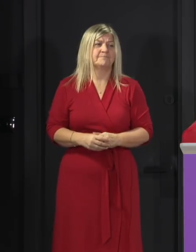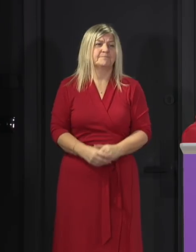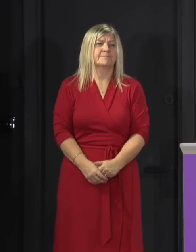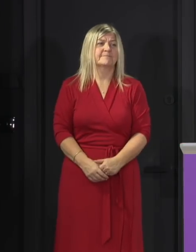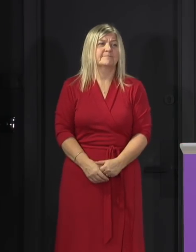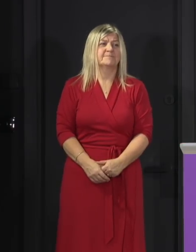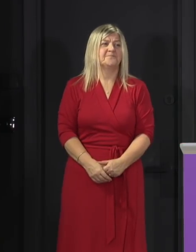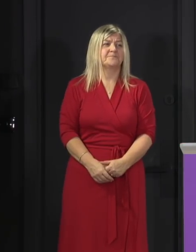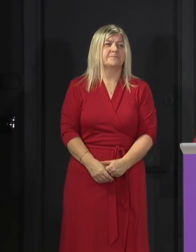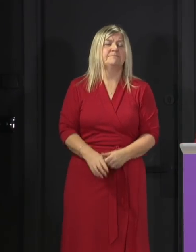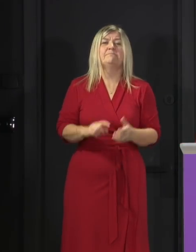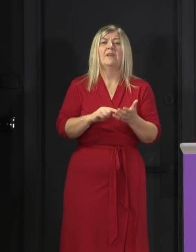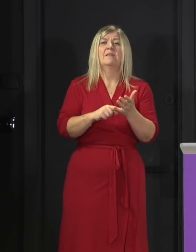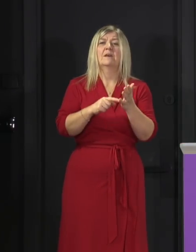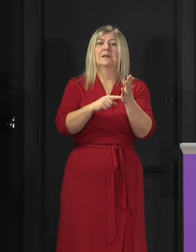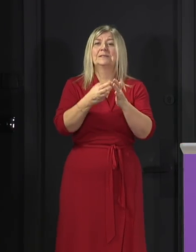Mark McLaughlin from The Times.